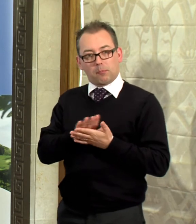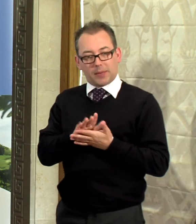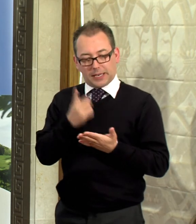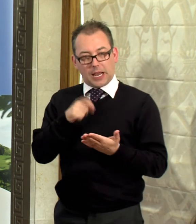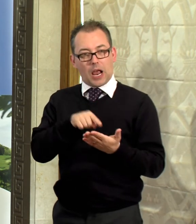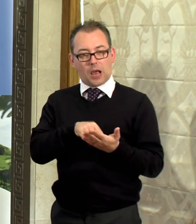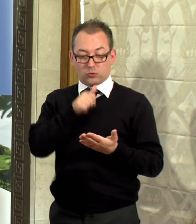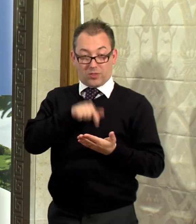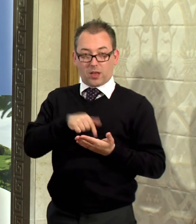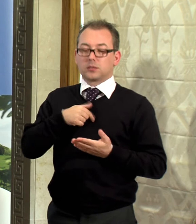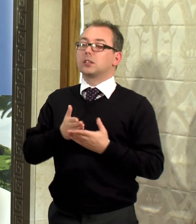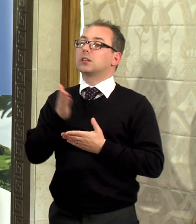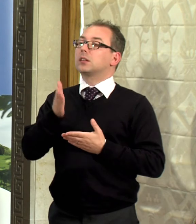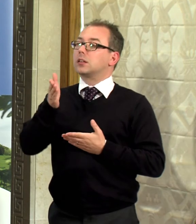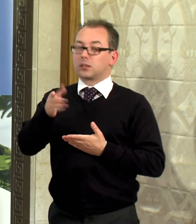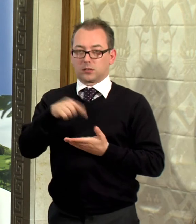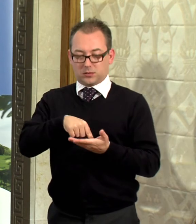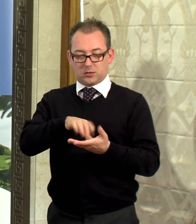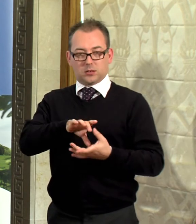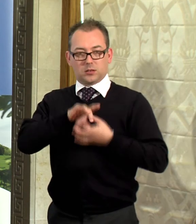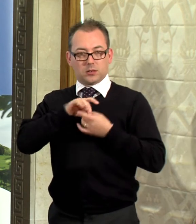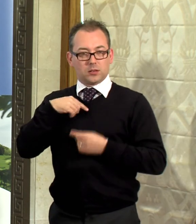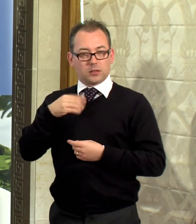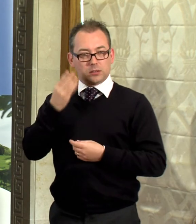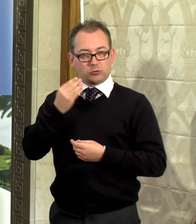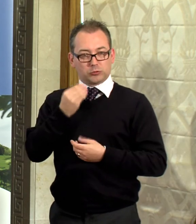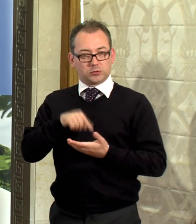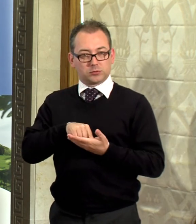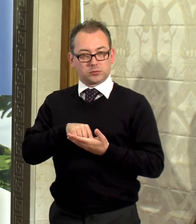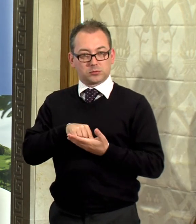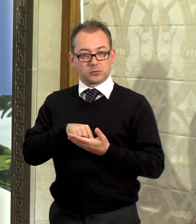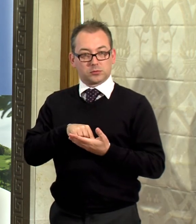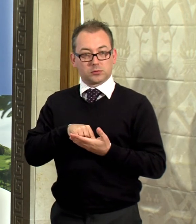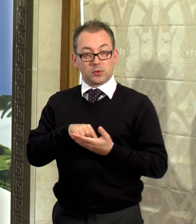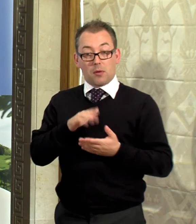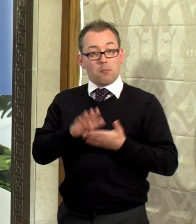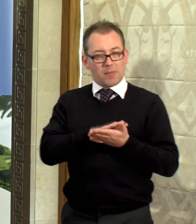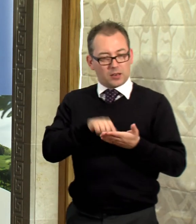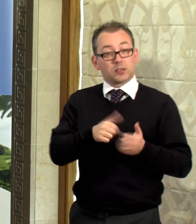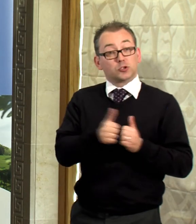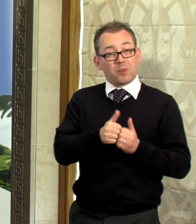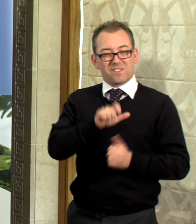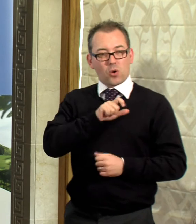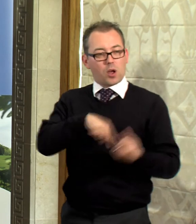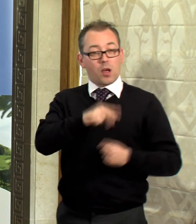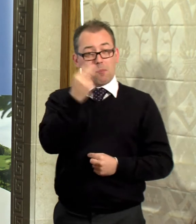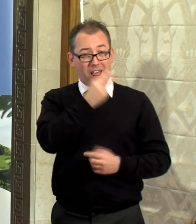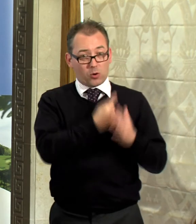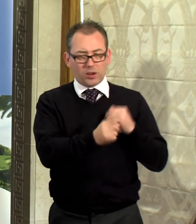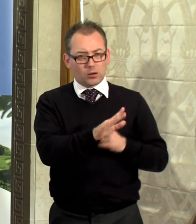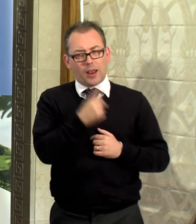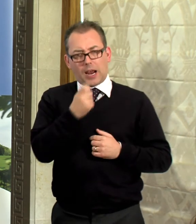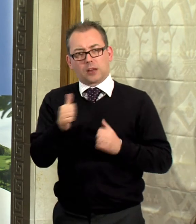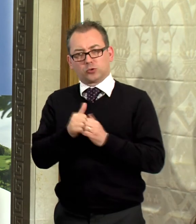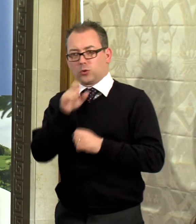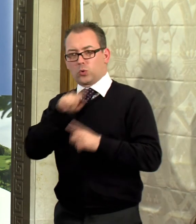audio description to a wider audience, including sighted patrons. Now, you might be wondering